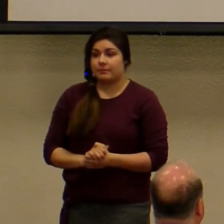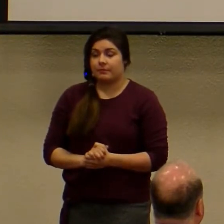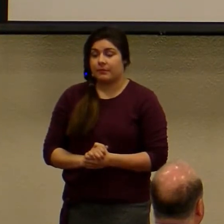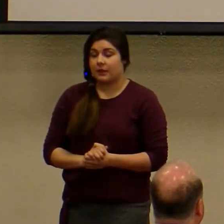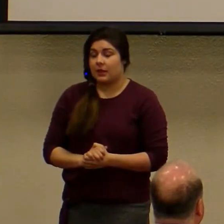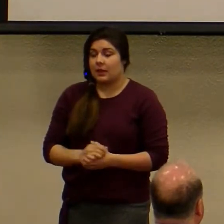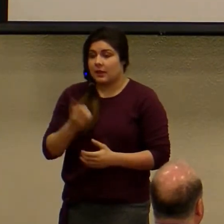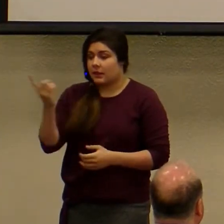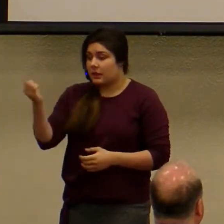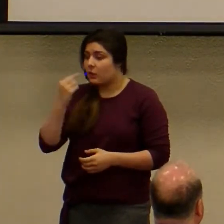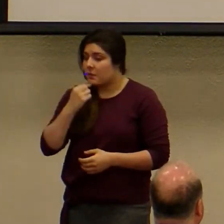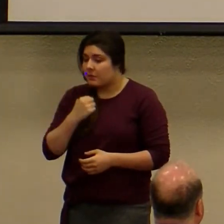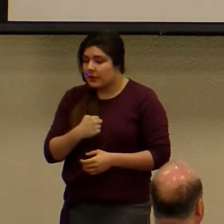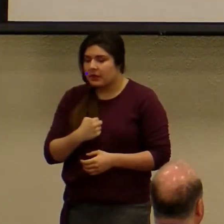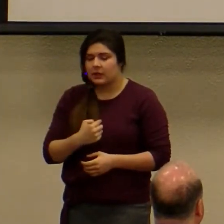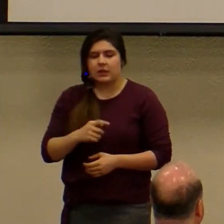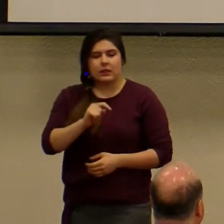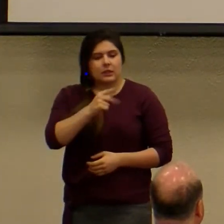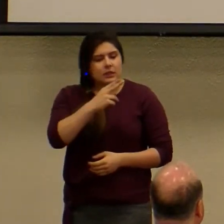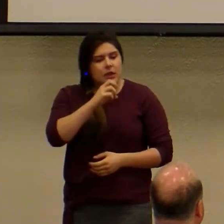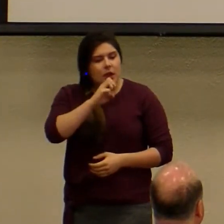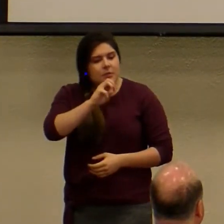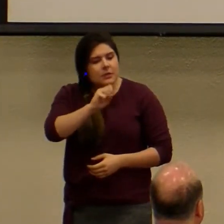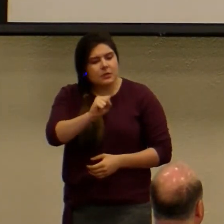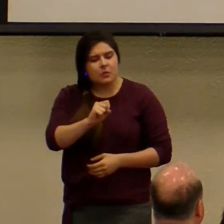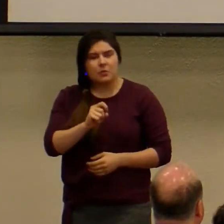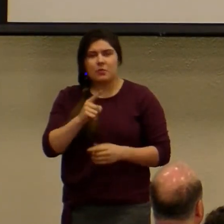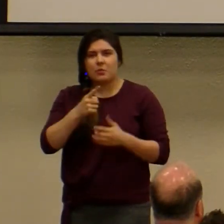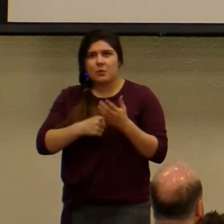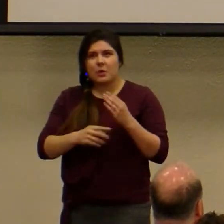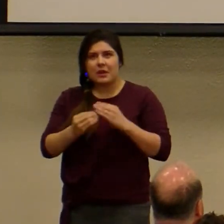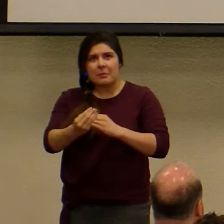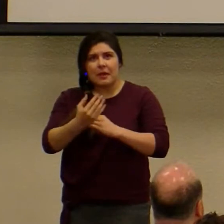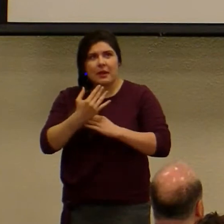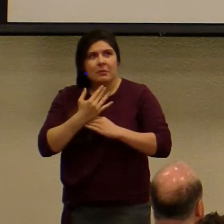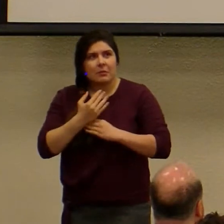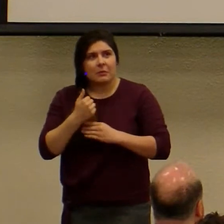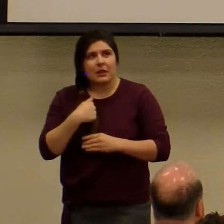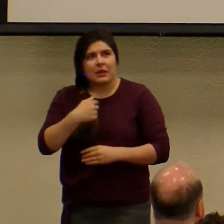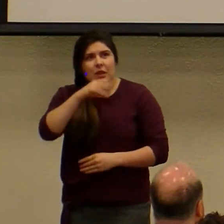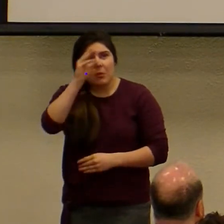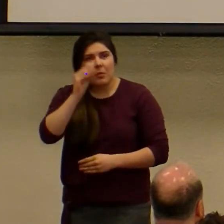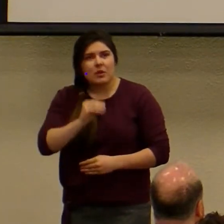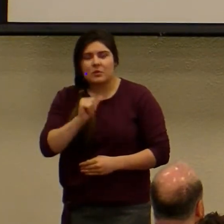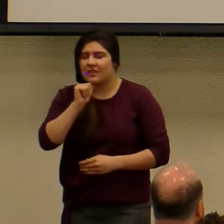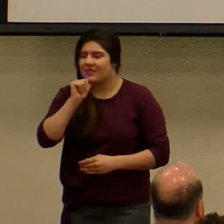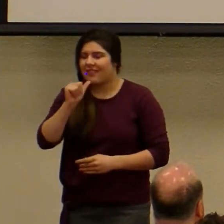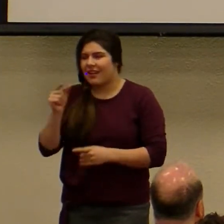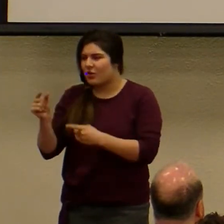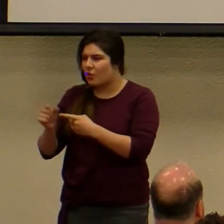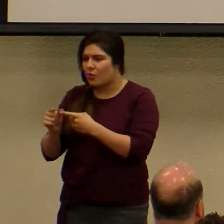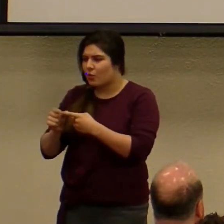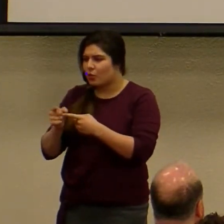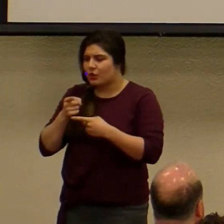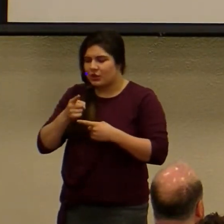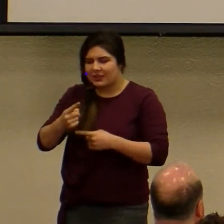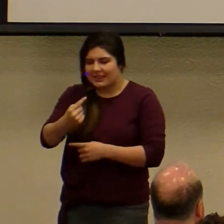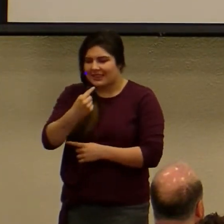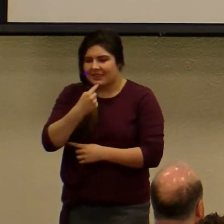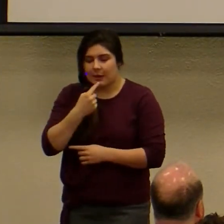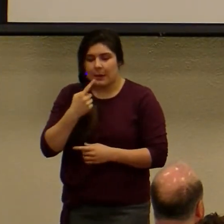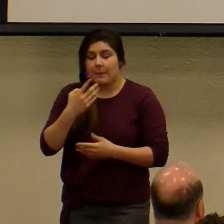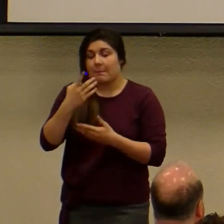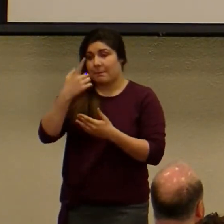And he told me, he said, "Thomas, what struck me the most was not the words that she used, because some